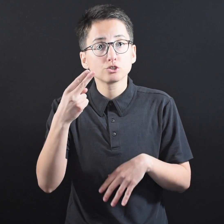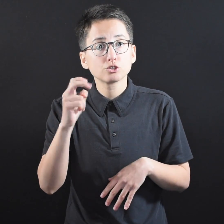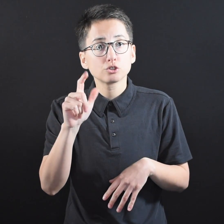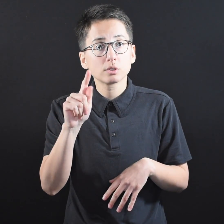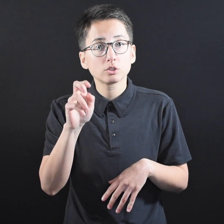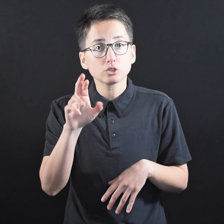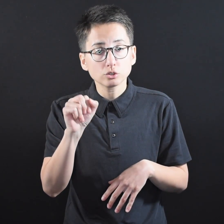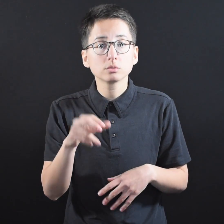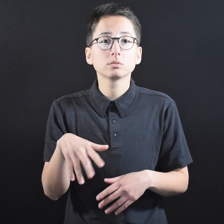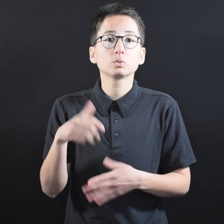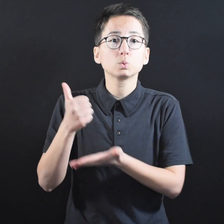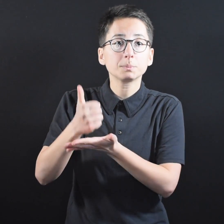treatment centers.